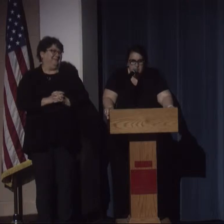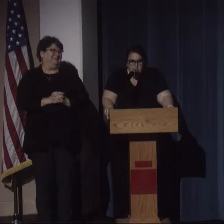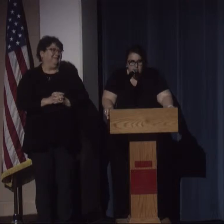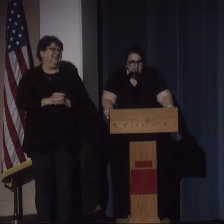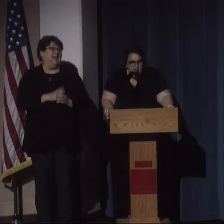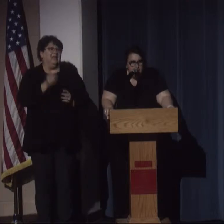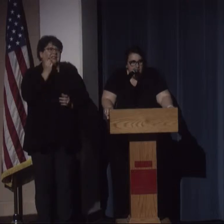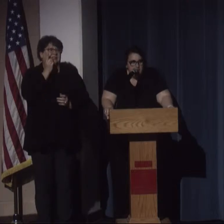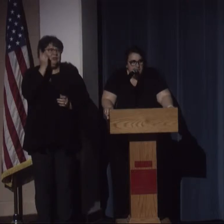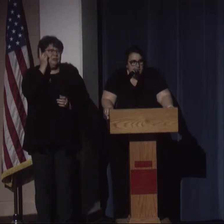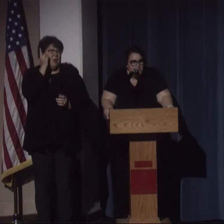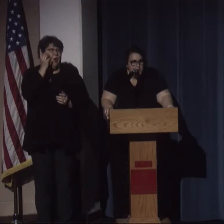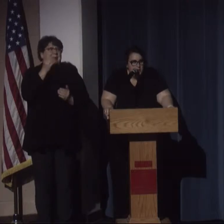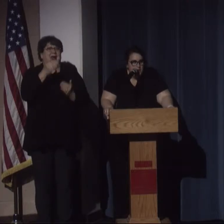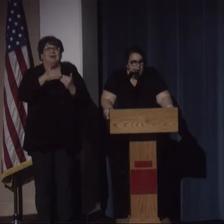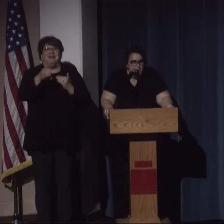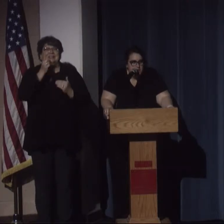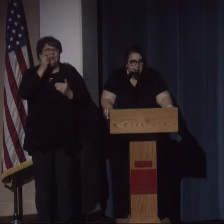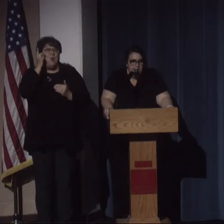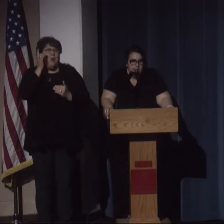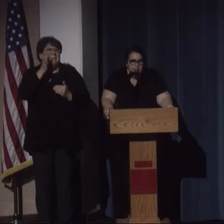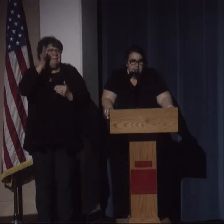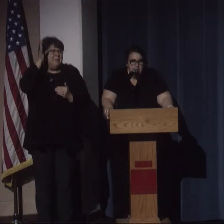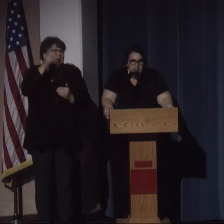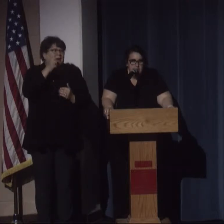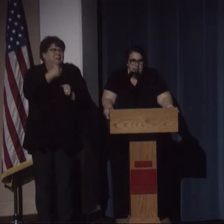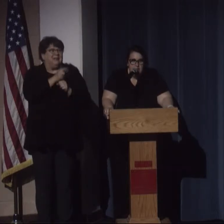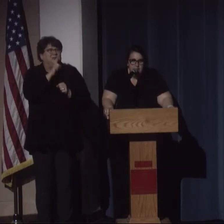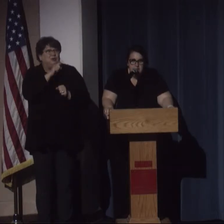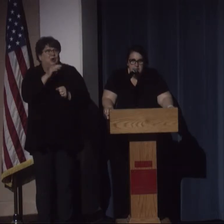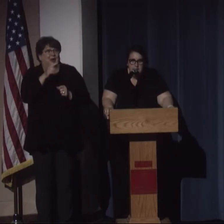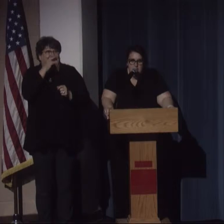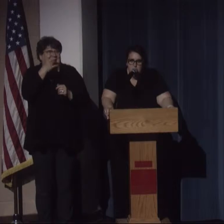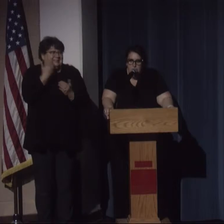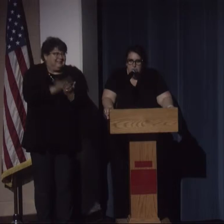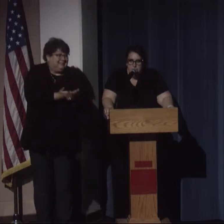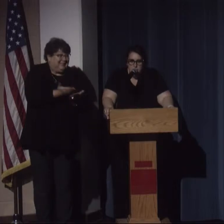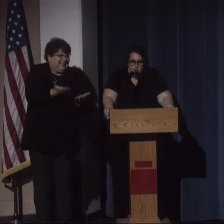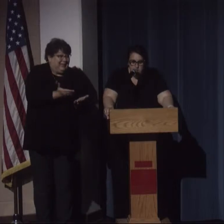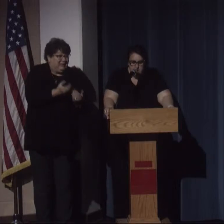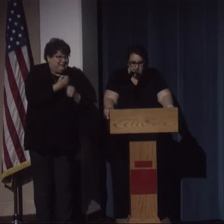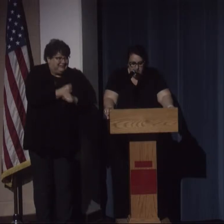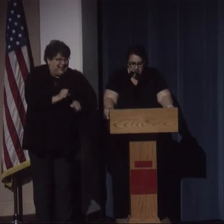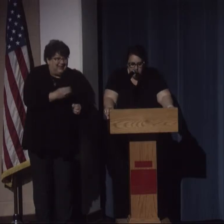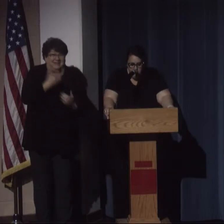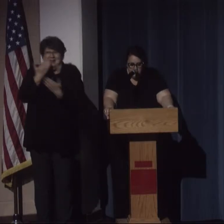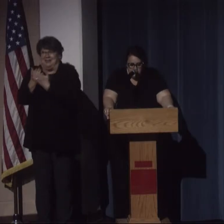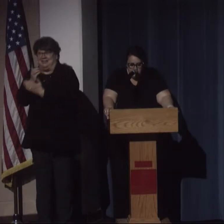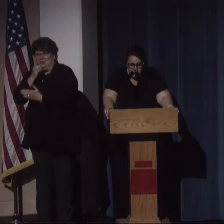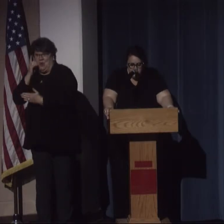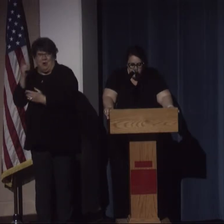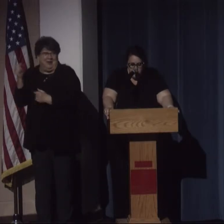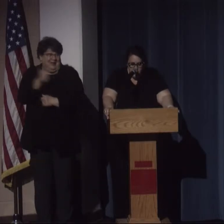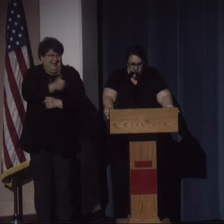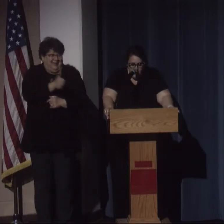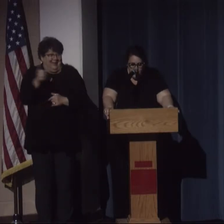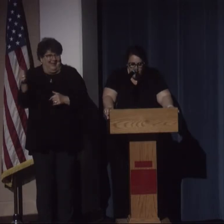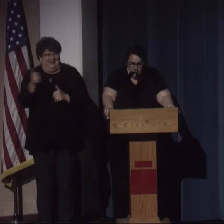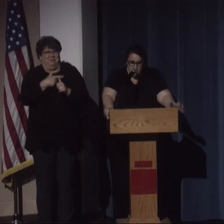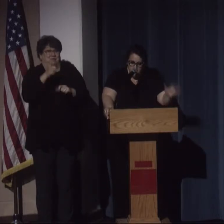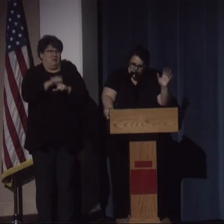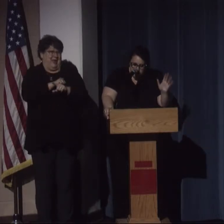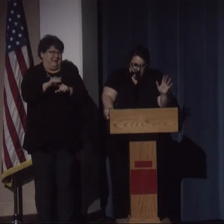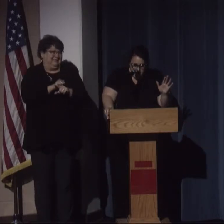to our dorm, the rest of our dorm parents that made sure the kids got here safely and back to the dorm safely from practices.